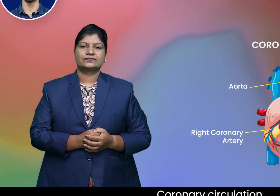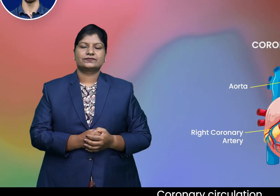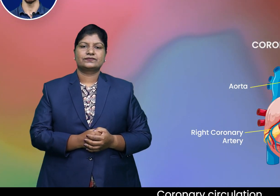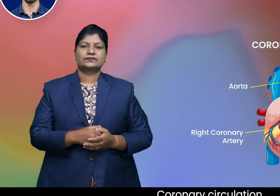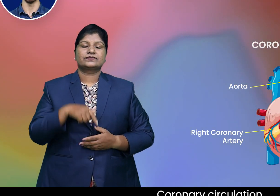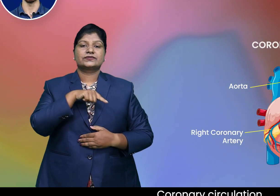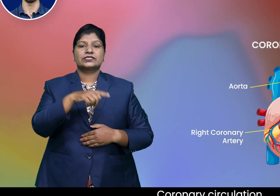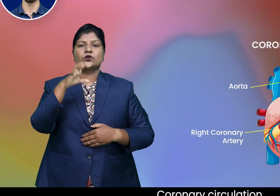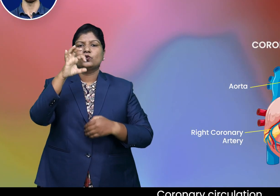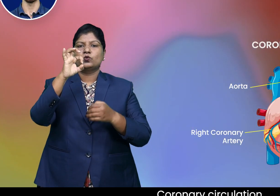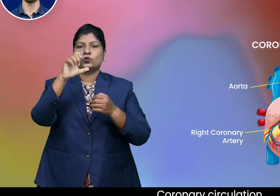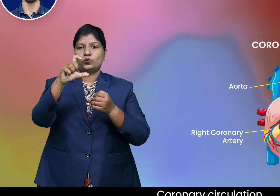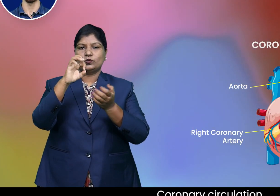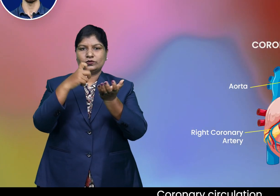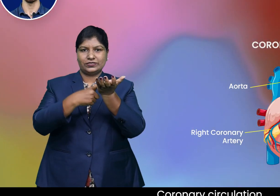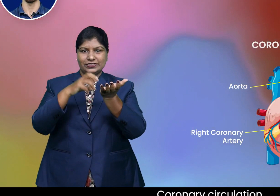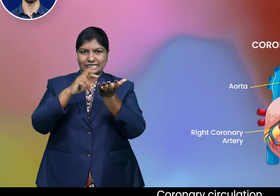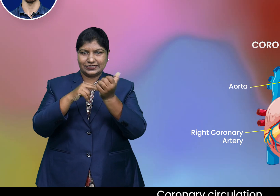Coronary circulation.